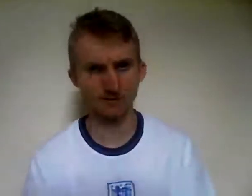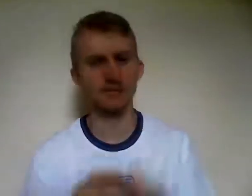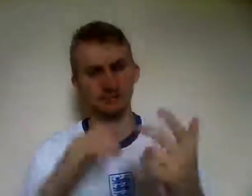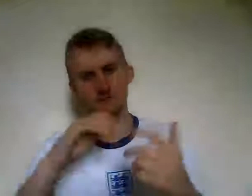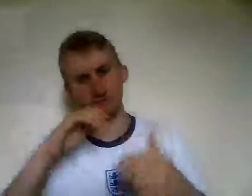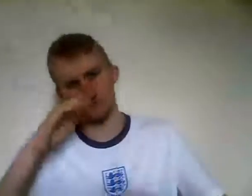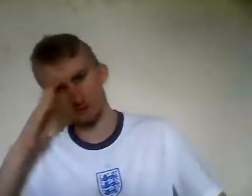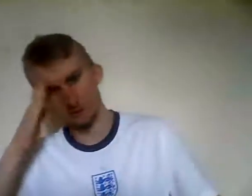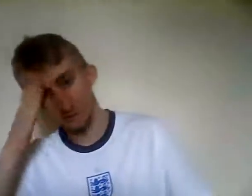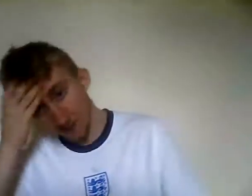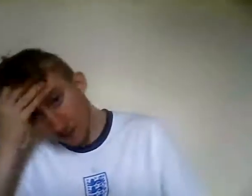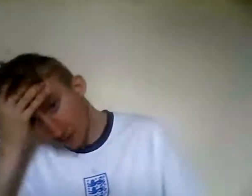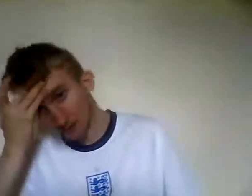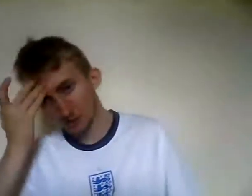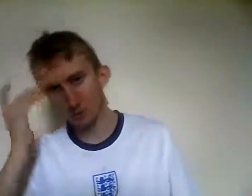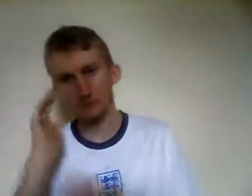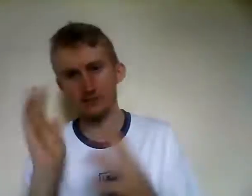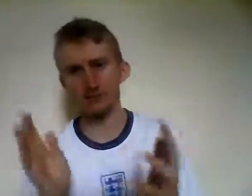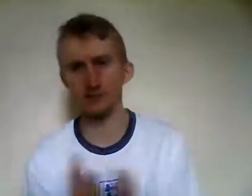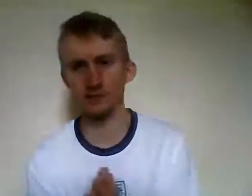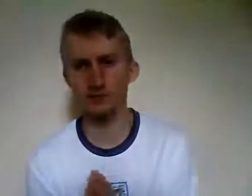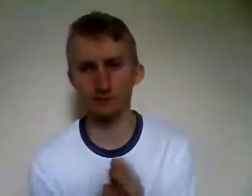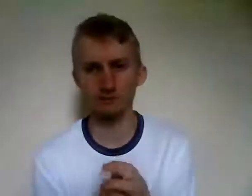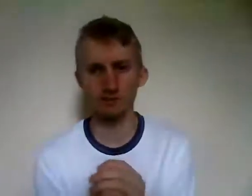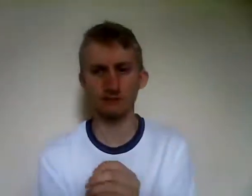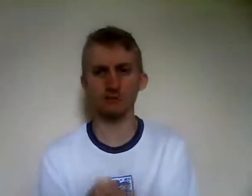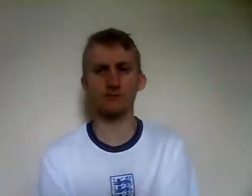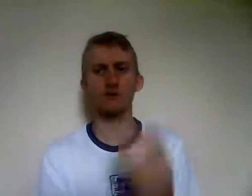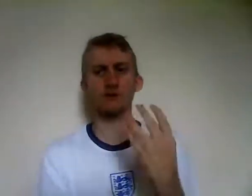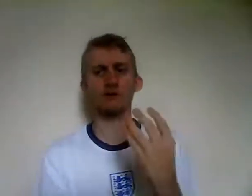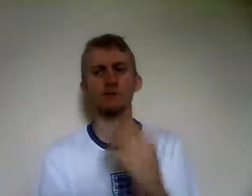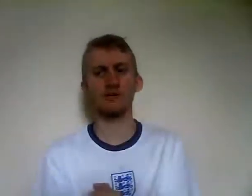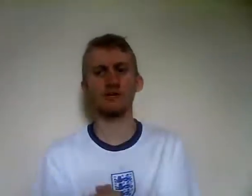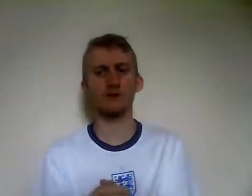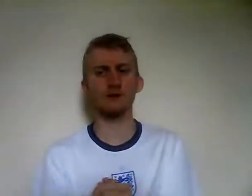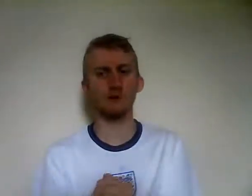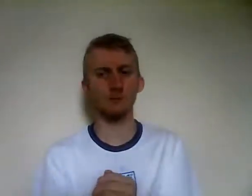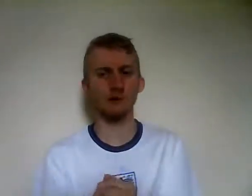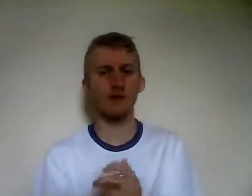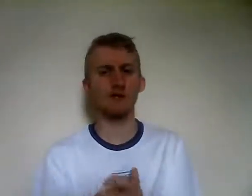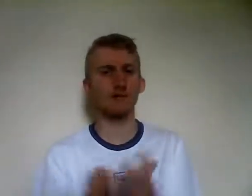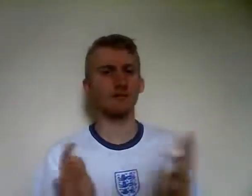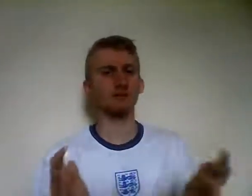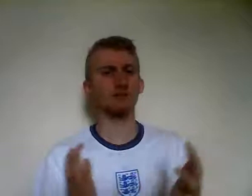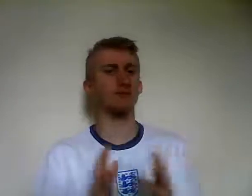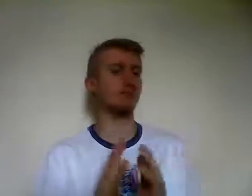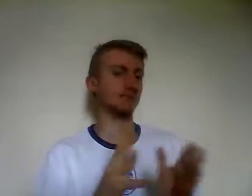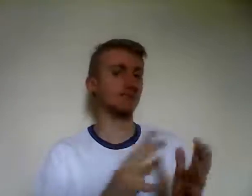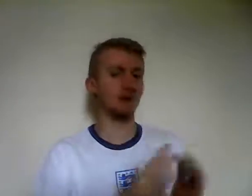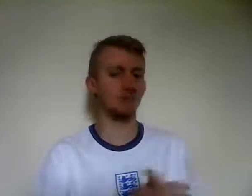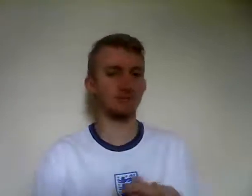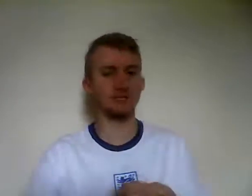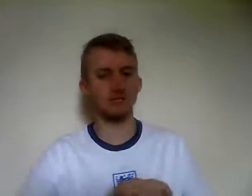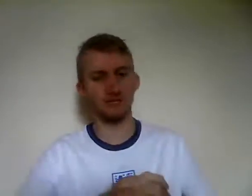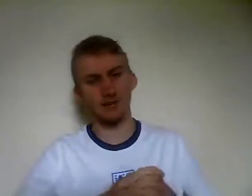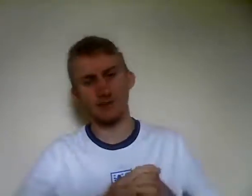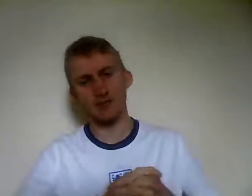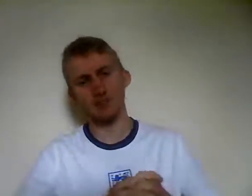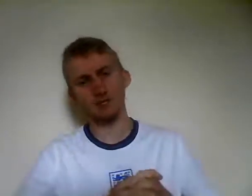consecutive season. Despite the club reaching the fourth round of the EFL Cup, their best performance in that competition,